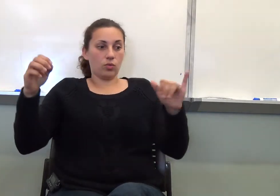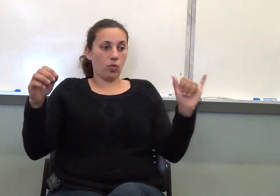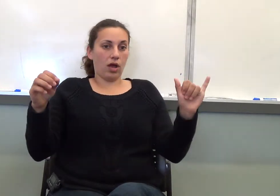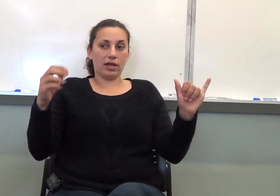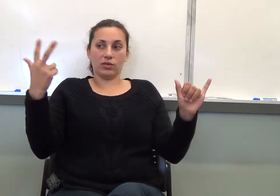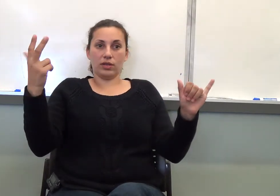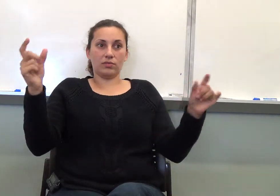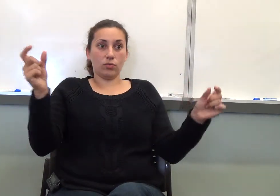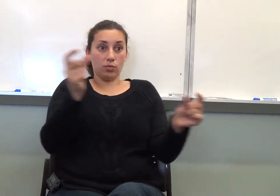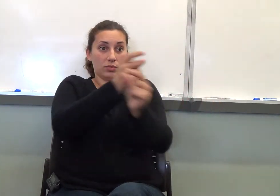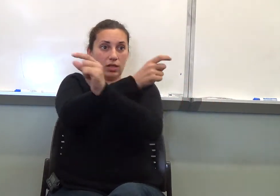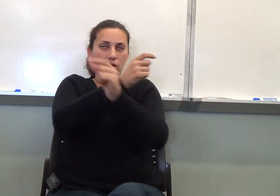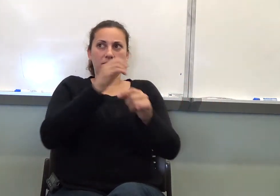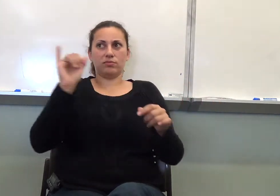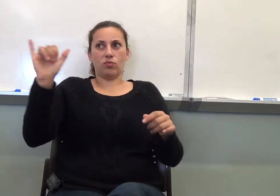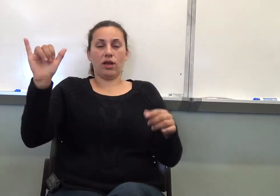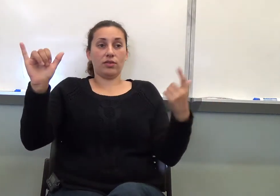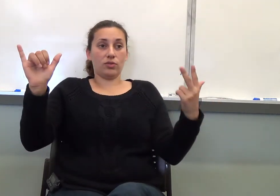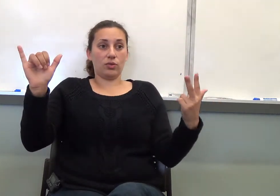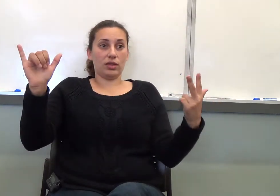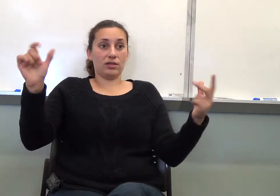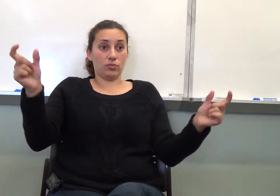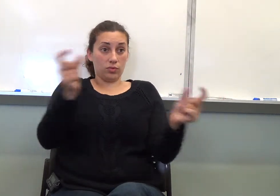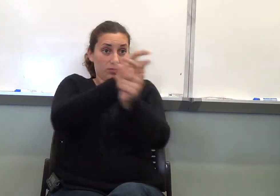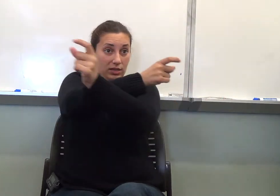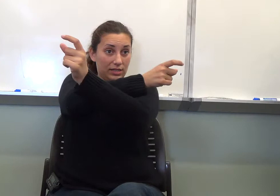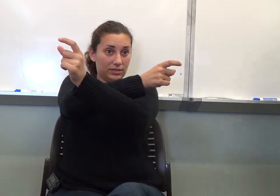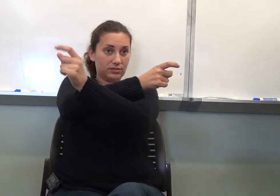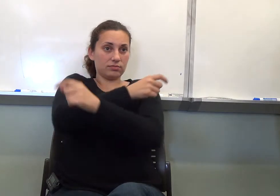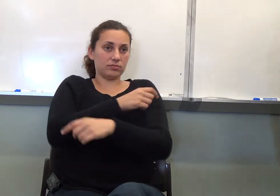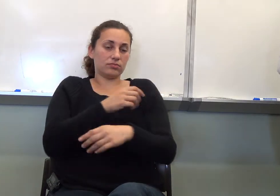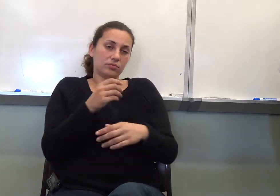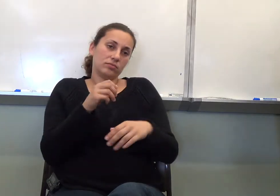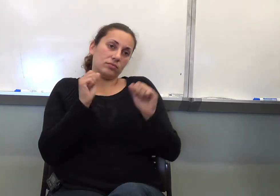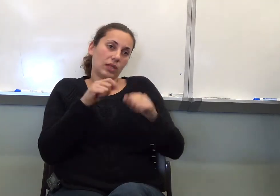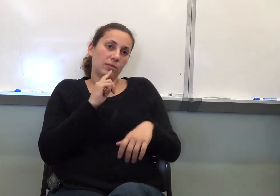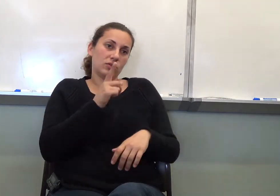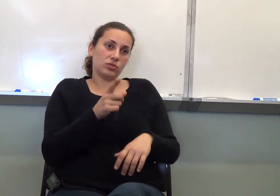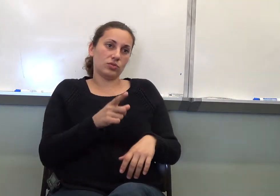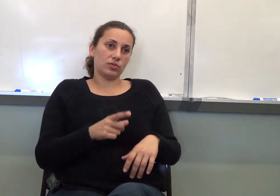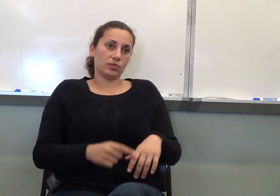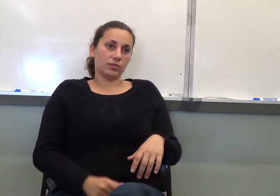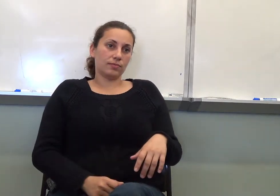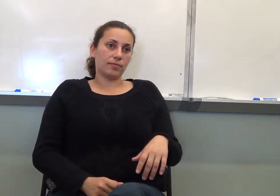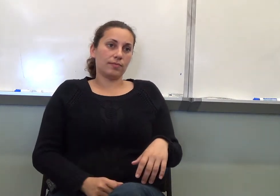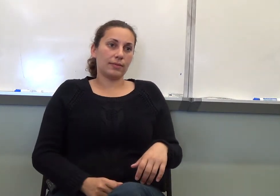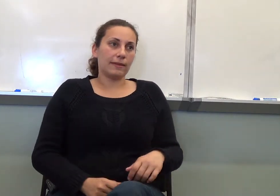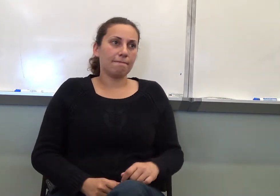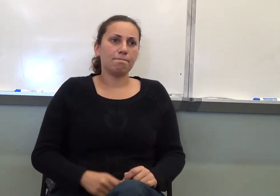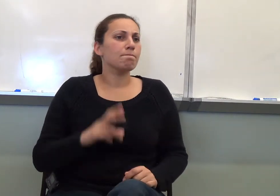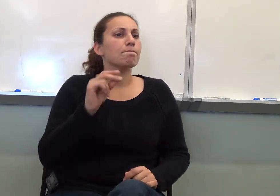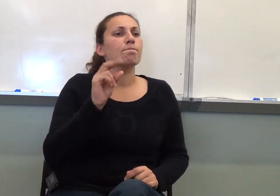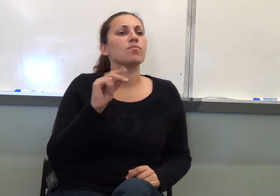14 equals 20. This works. 6 plus 14 is 20, that's